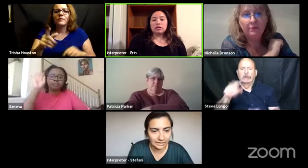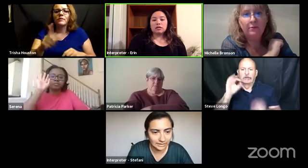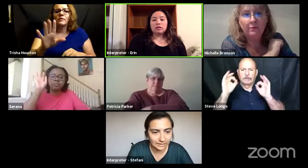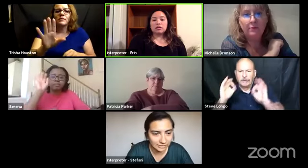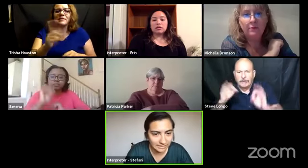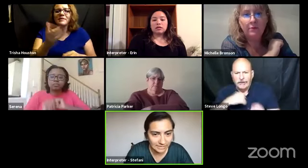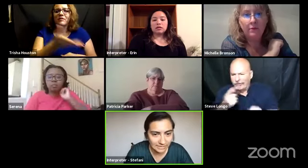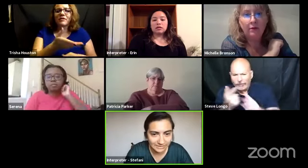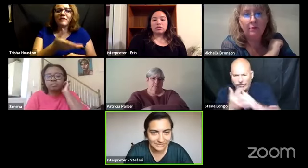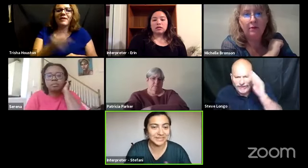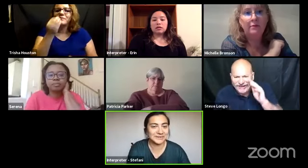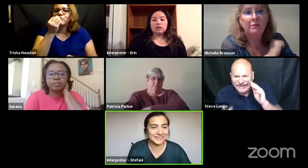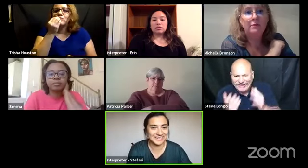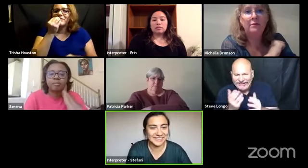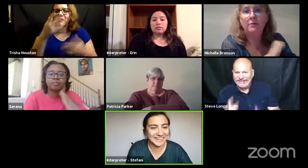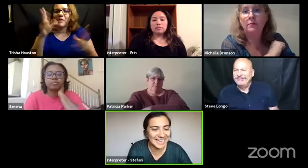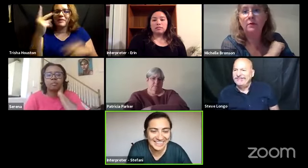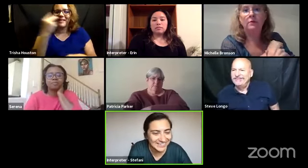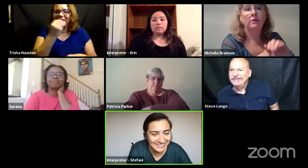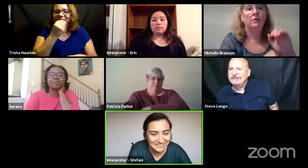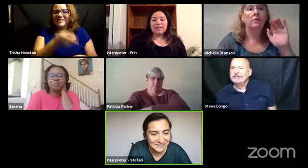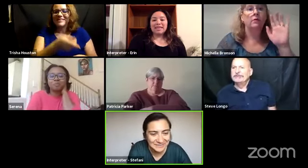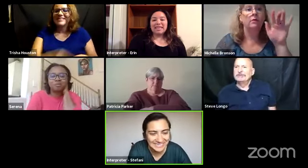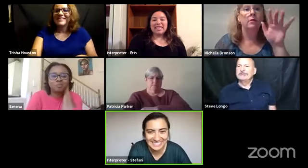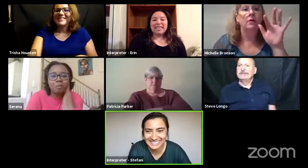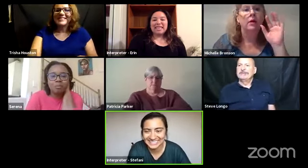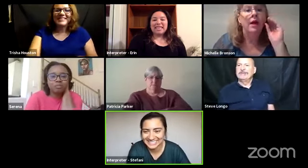Is Serena still there? There you are. Sorry, I thought you had left the meeting.